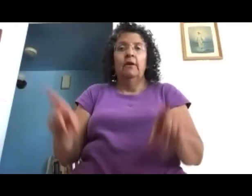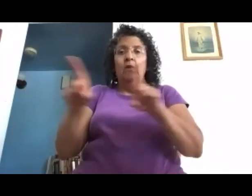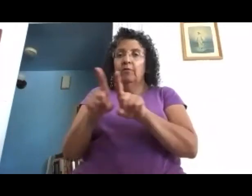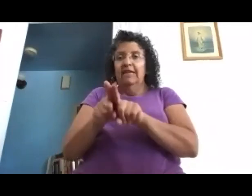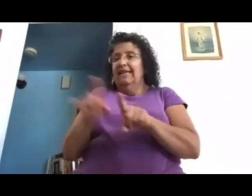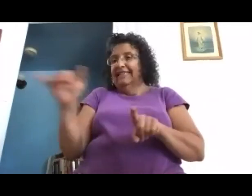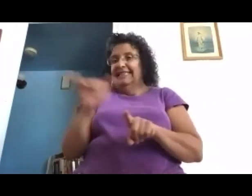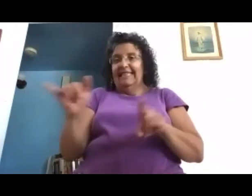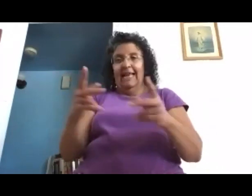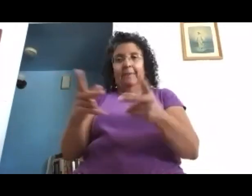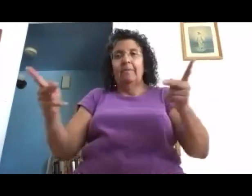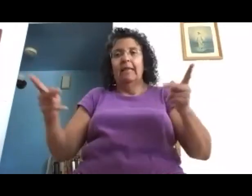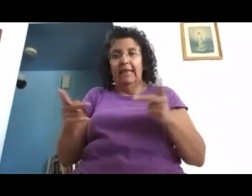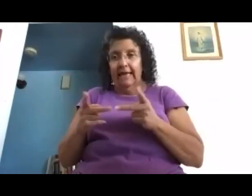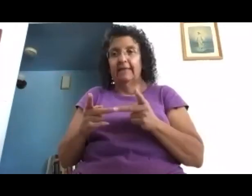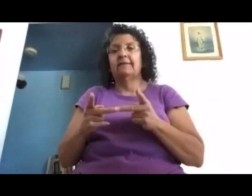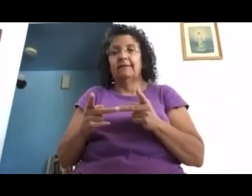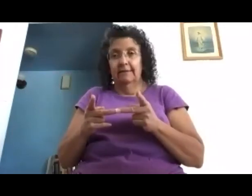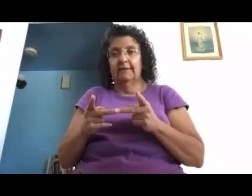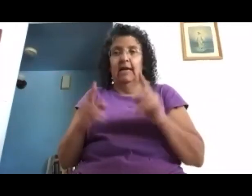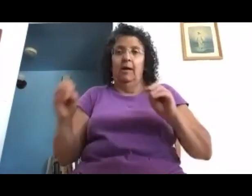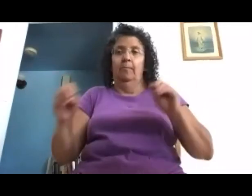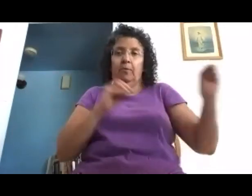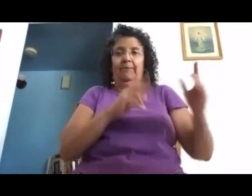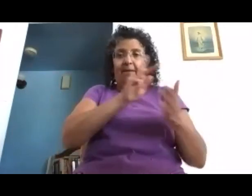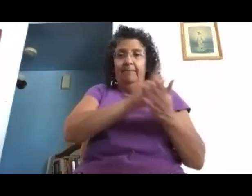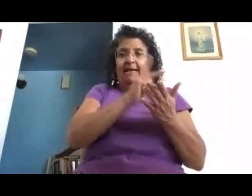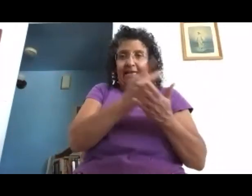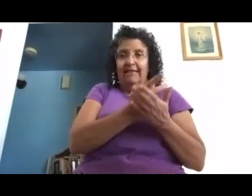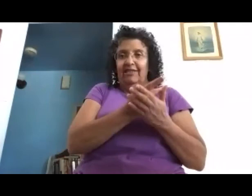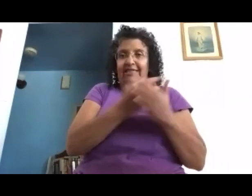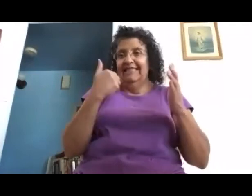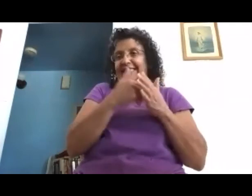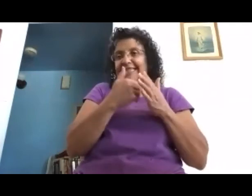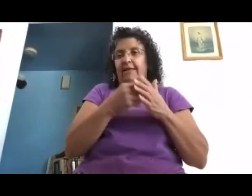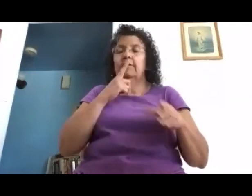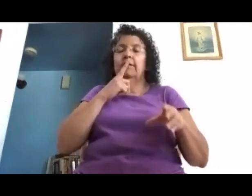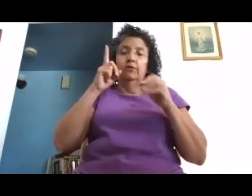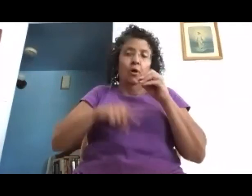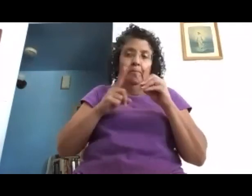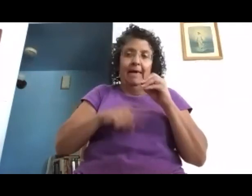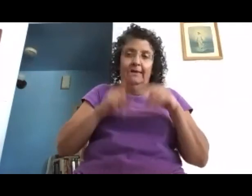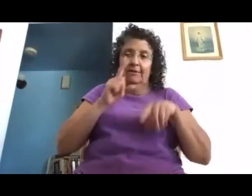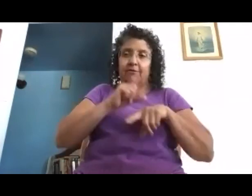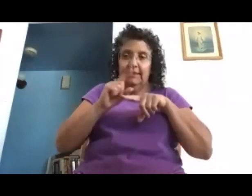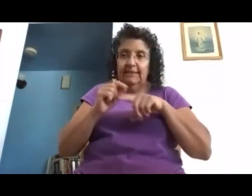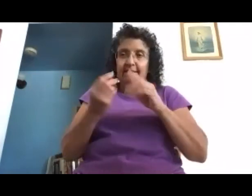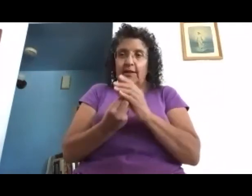these in my kitchen next to the tomato seeds that were inside. So those are all